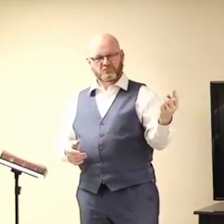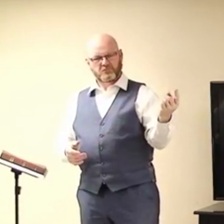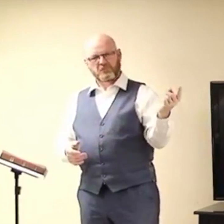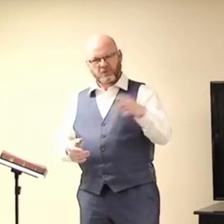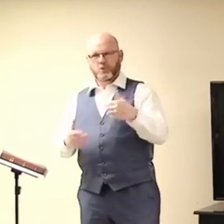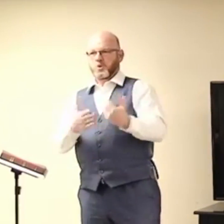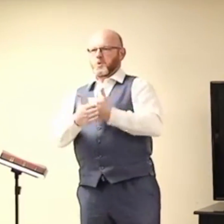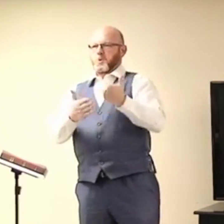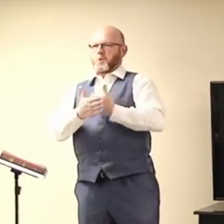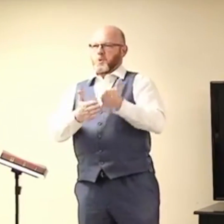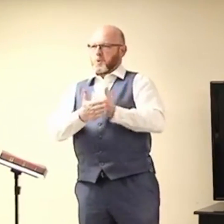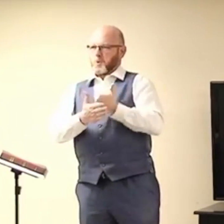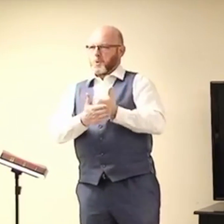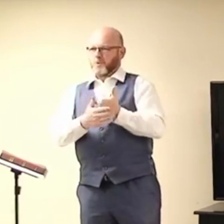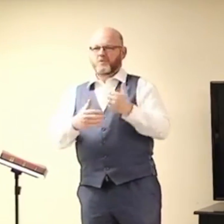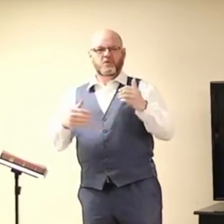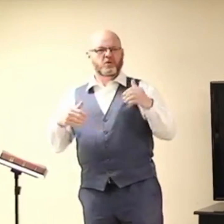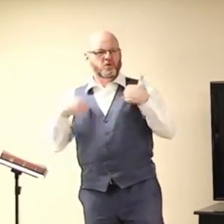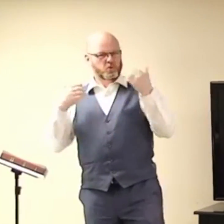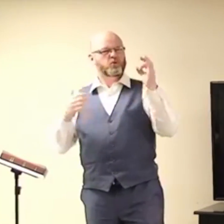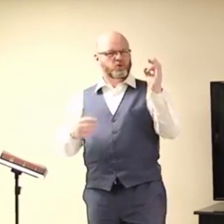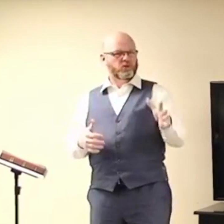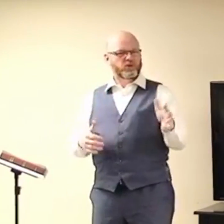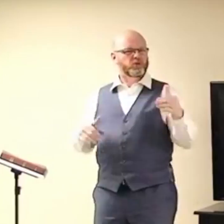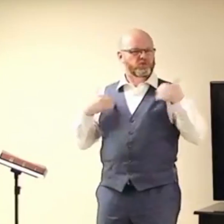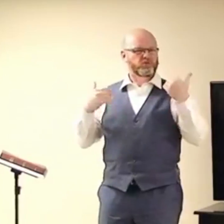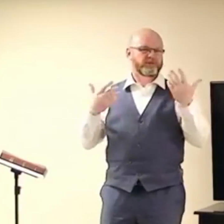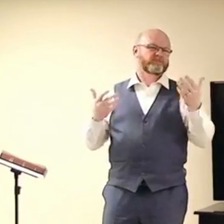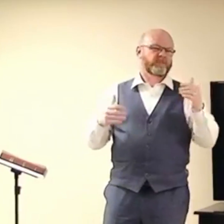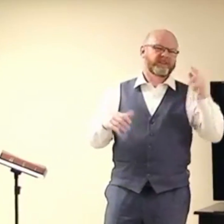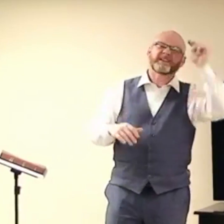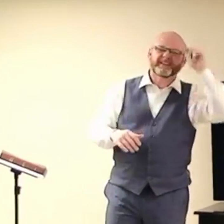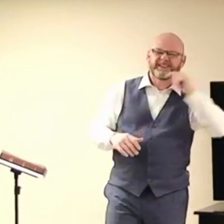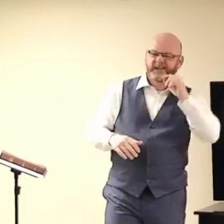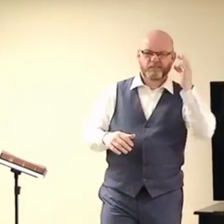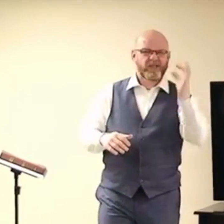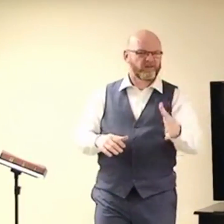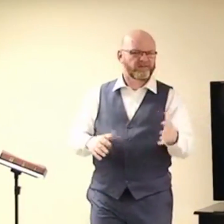a young pastor come. He was new,